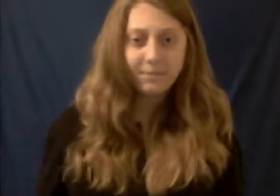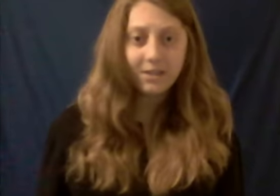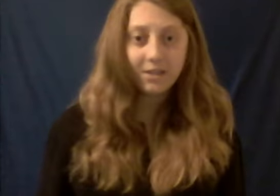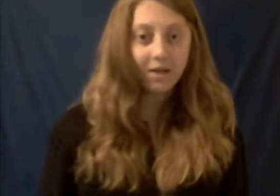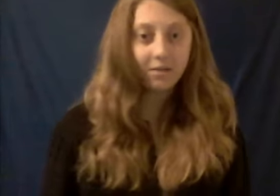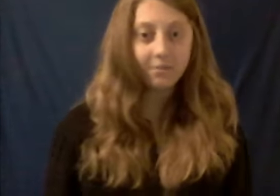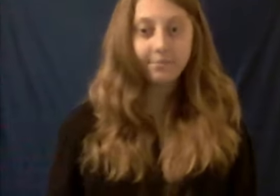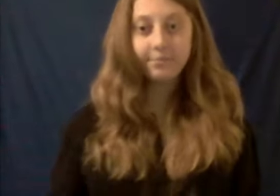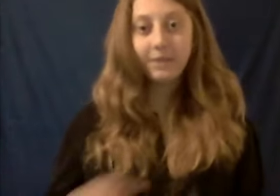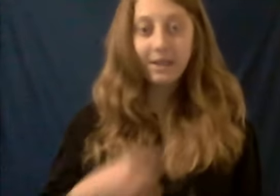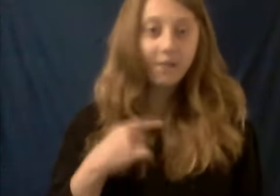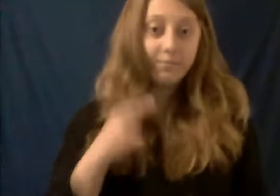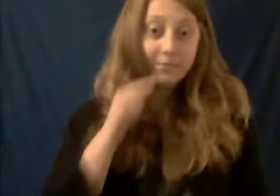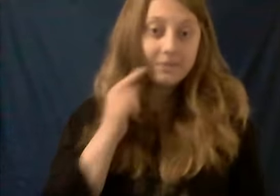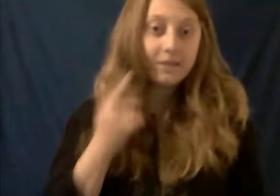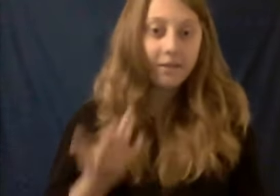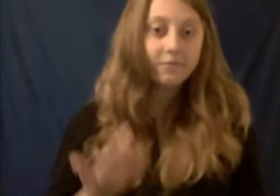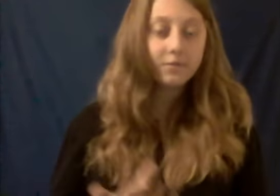me? Because I'm deaf.